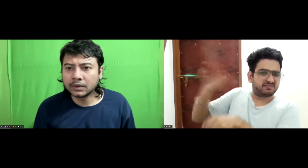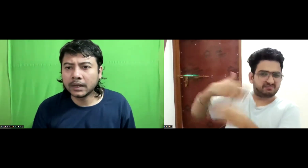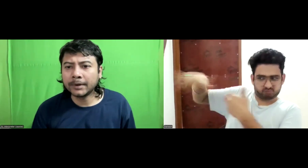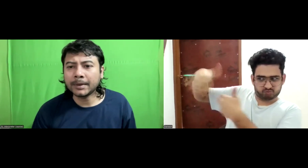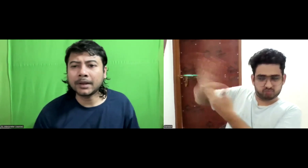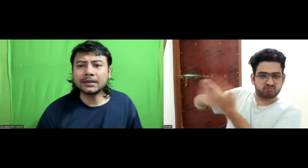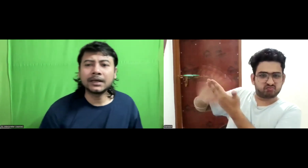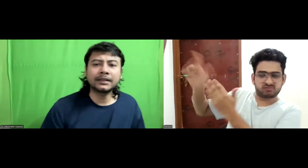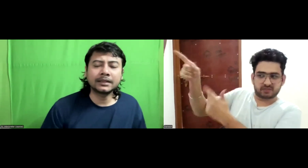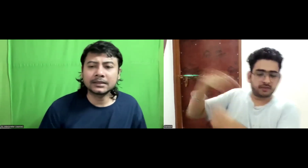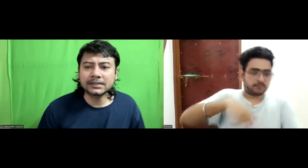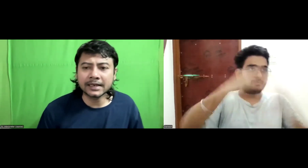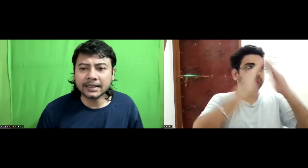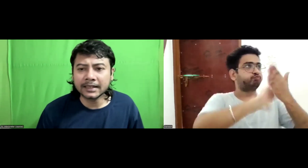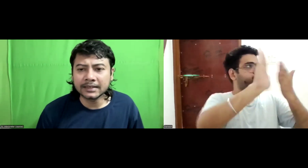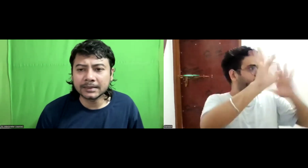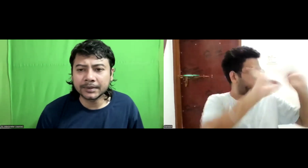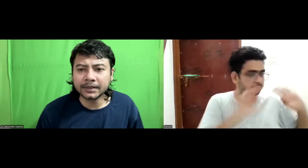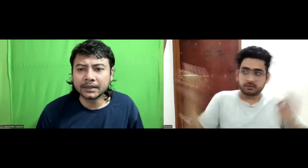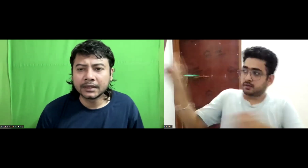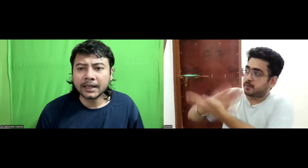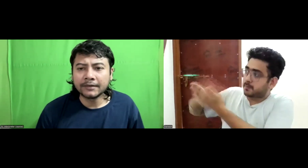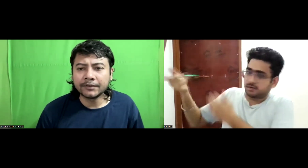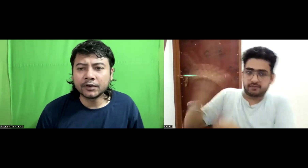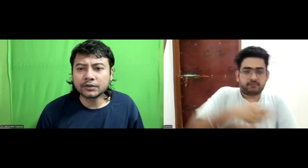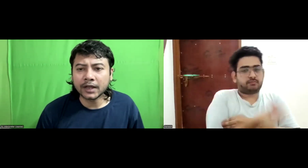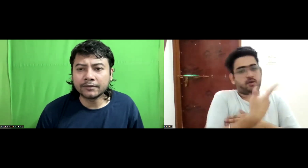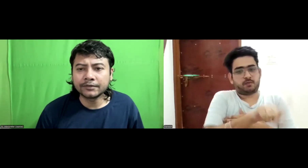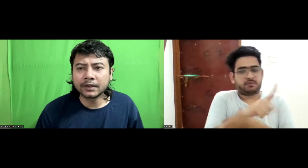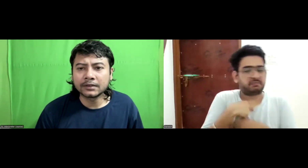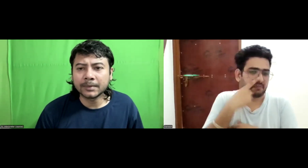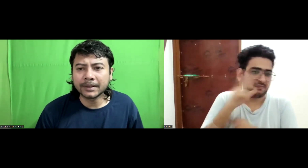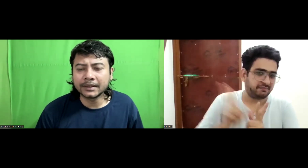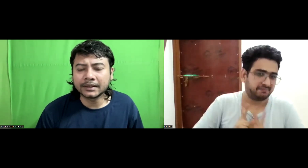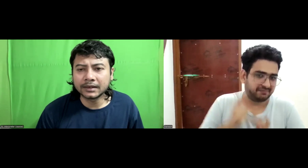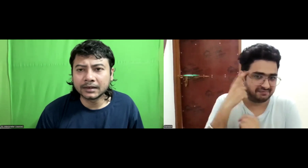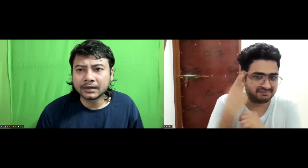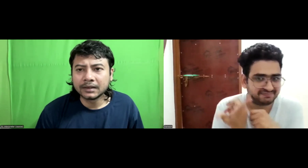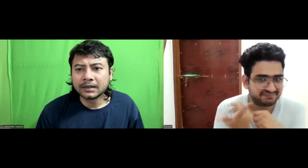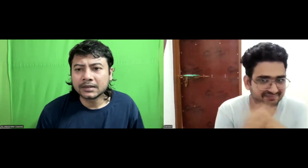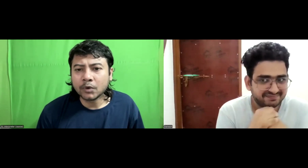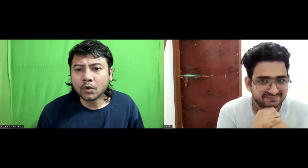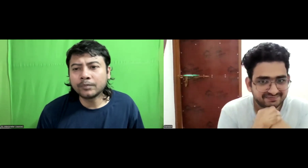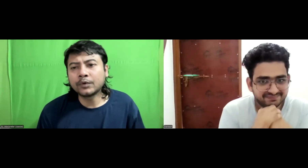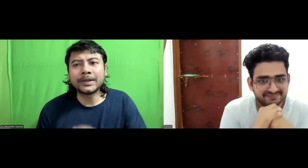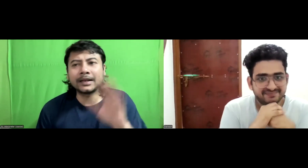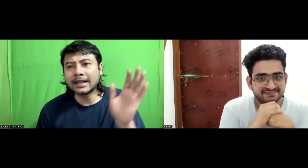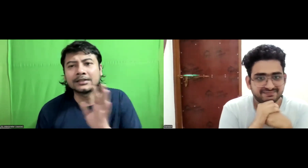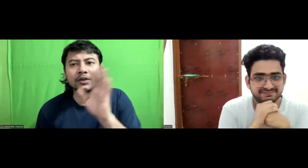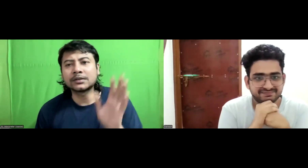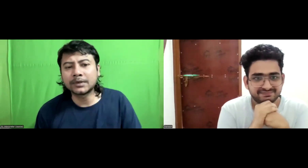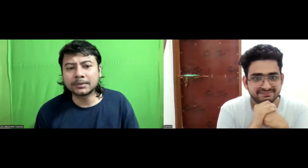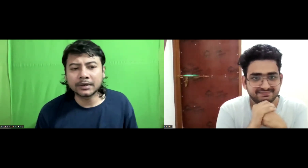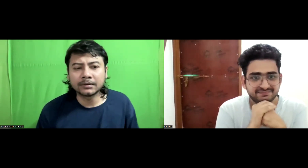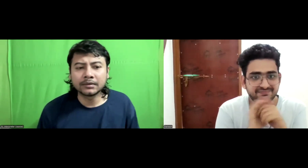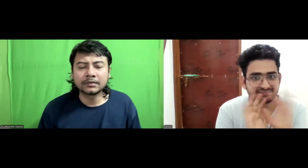No, but my mother, I think, said that there is something, and we will also have some, I think. Some home would be You cleansed